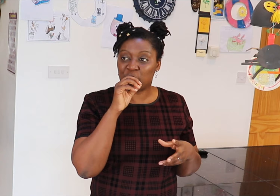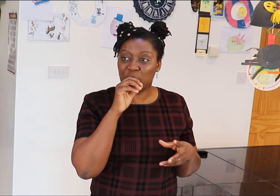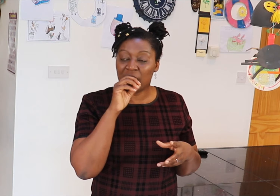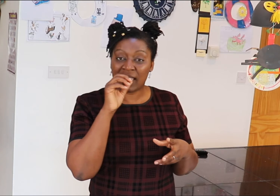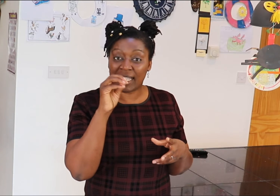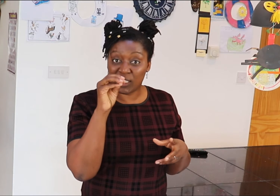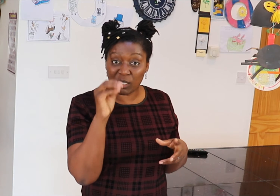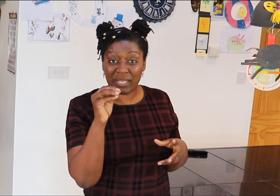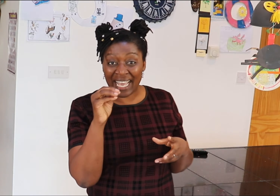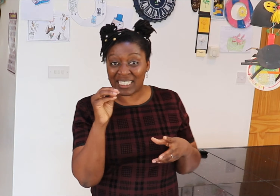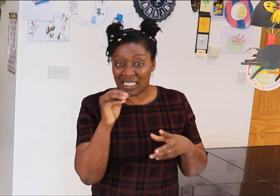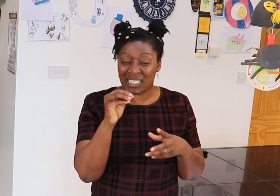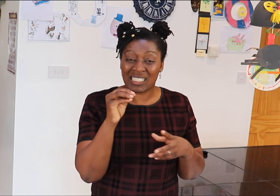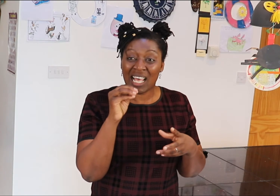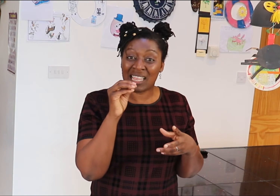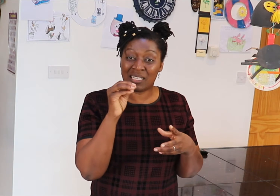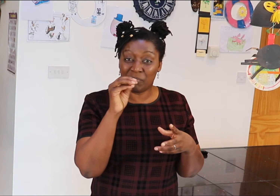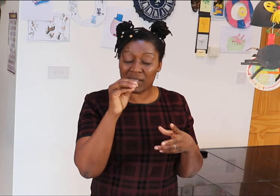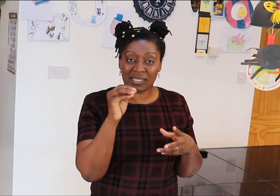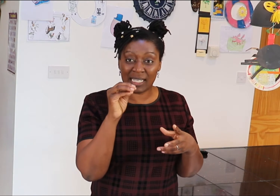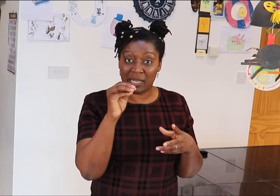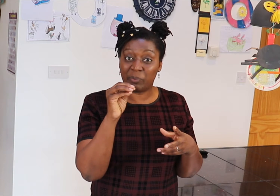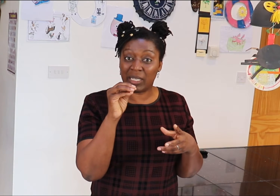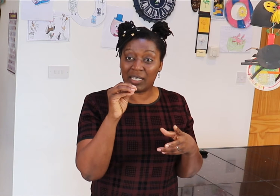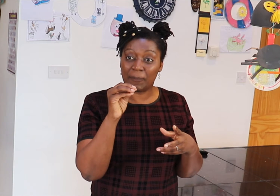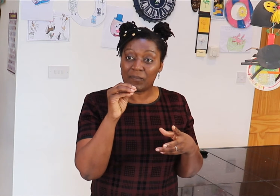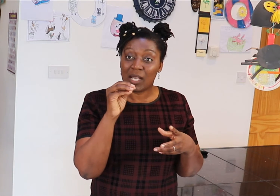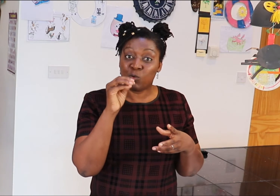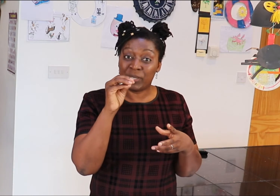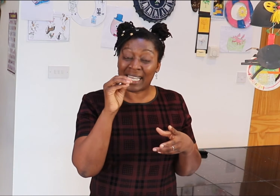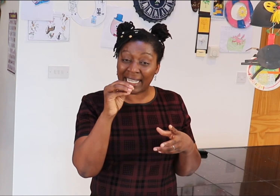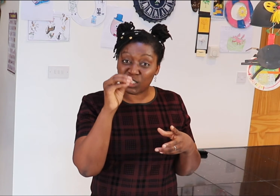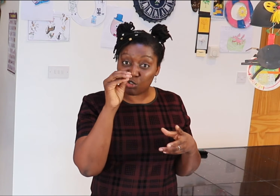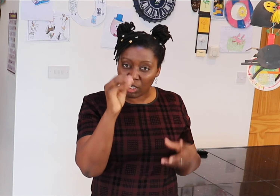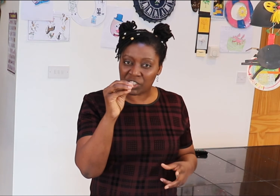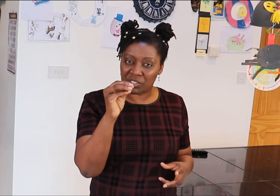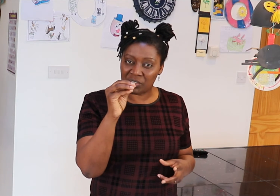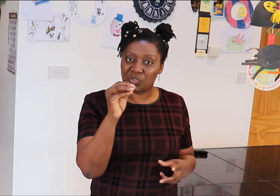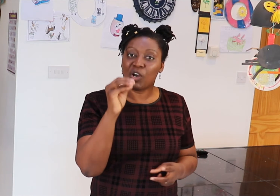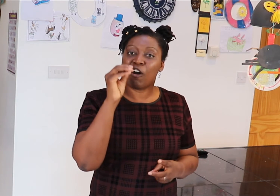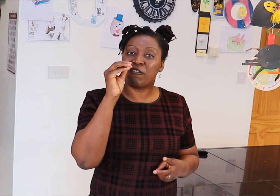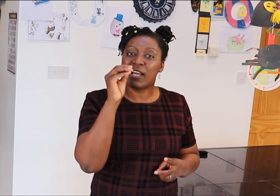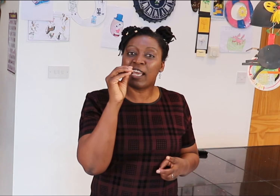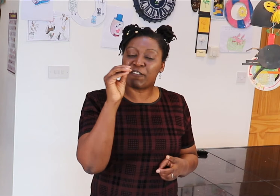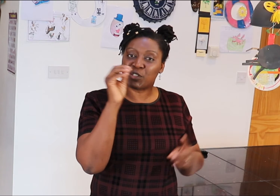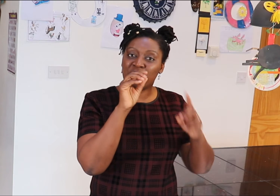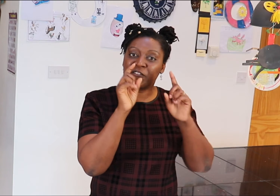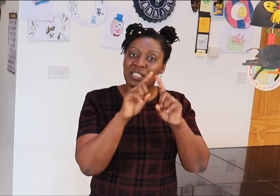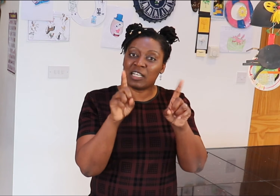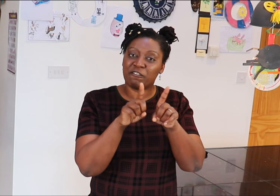to think in some cases that the mother's inner being will be taking instructions of